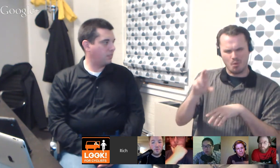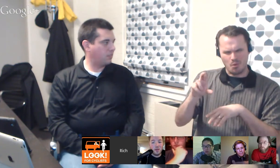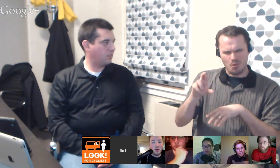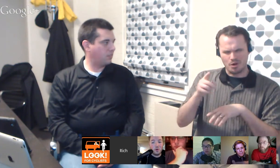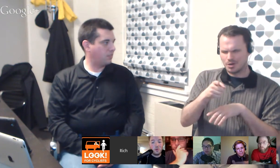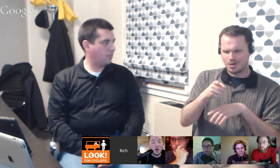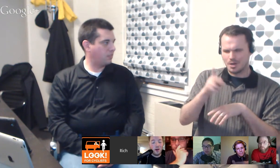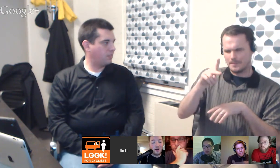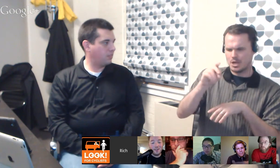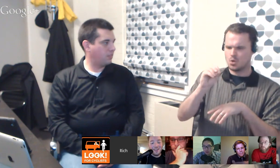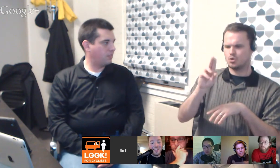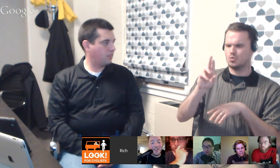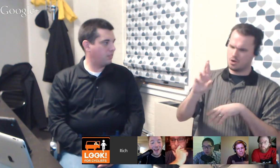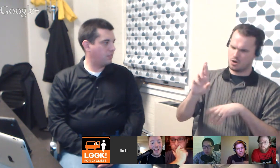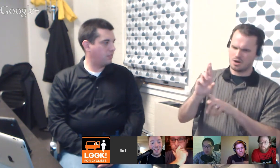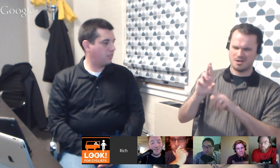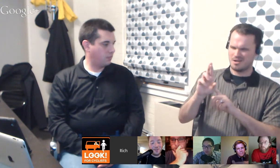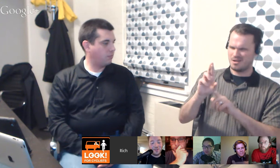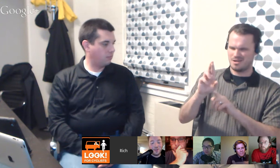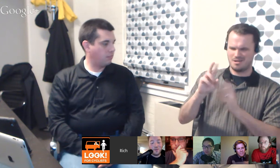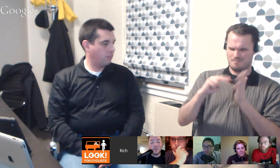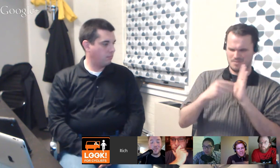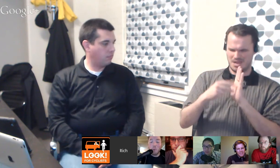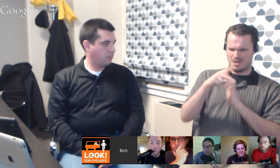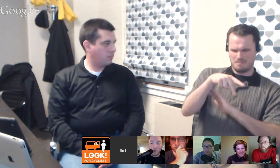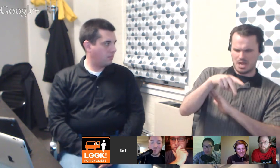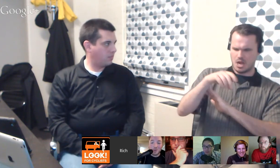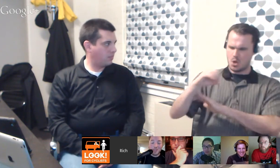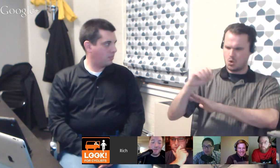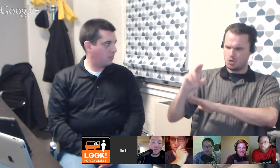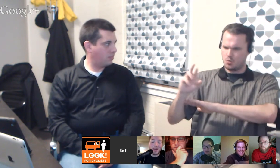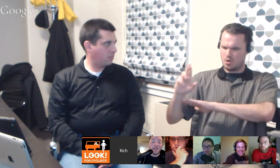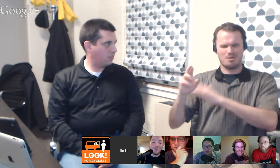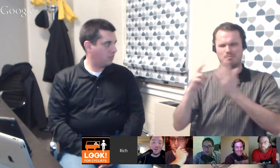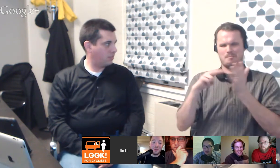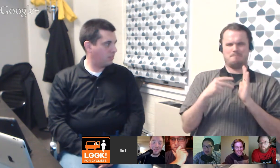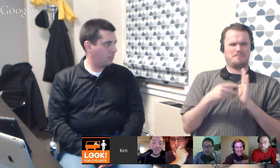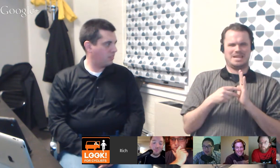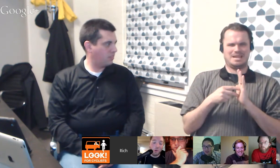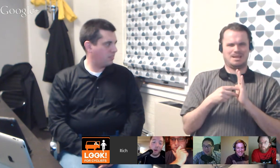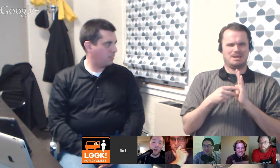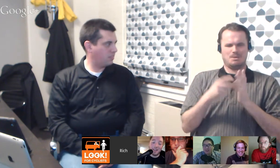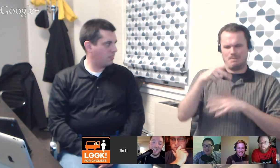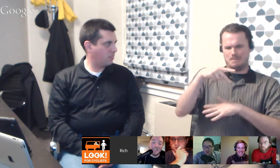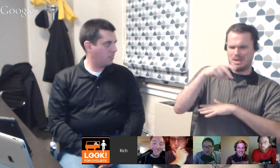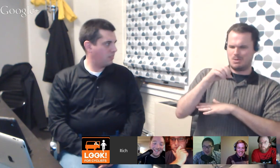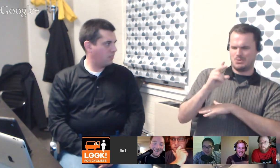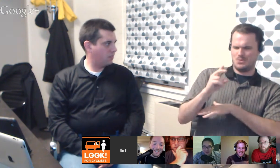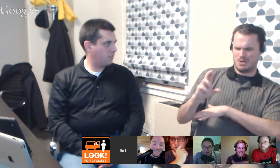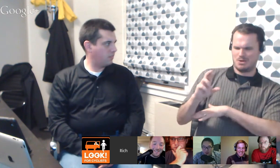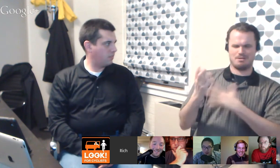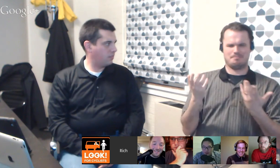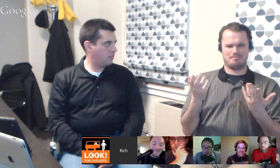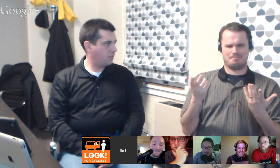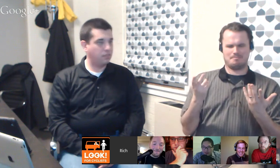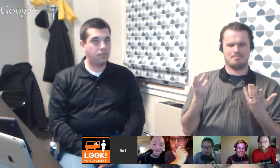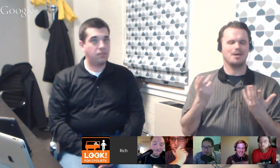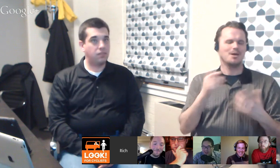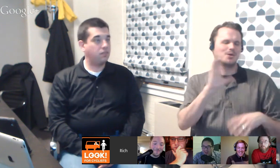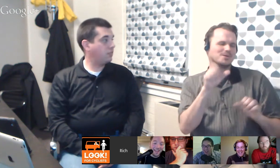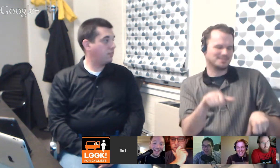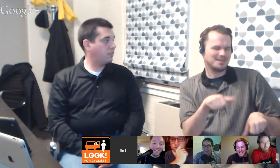poor, P-O-U-R, and asking if your website's poor. So what does that mean when you ask if your website is poor? Yeah, so Chris can talk